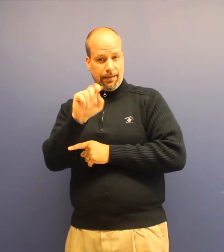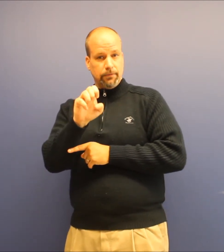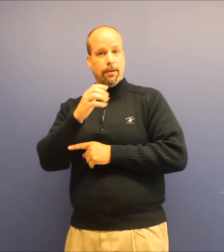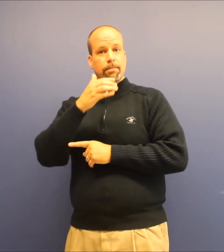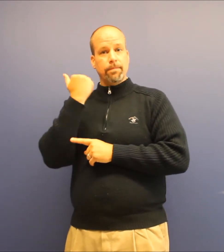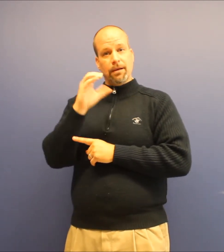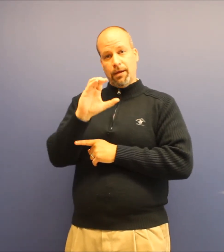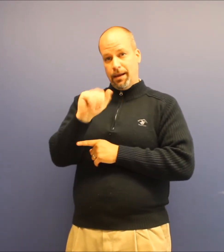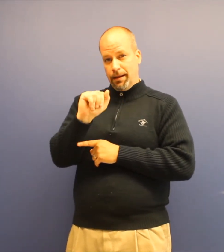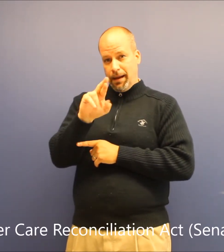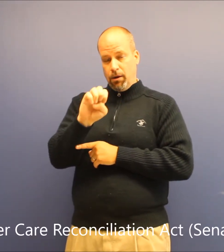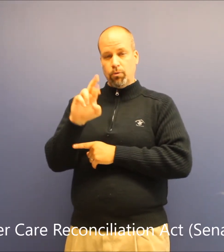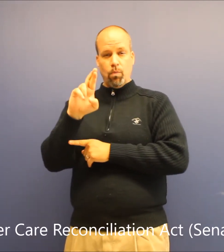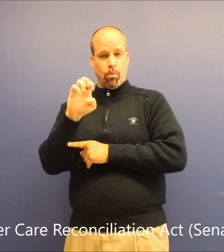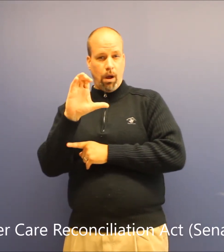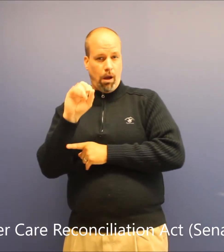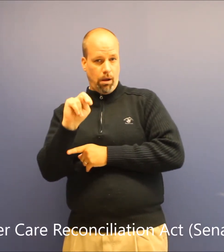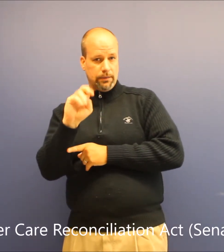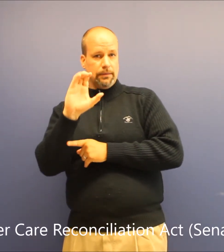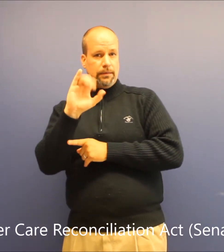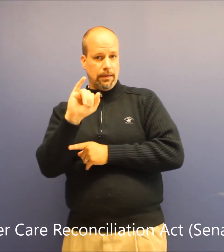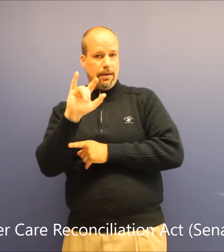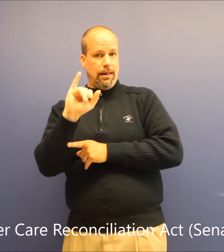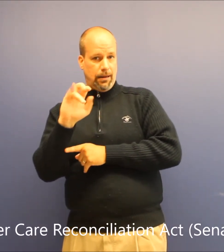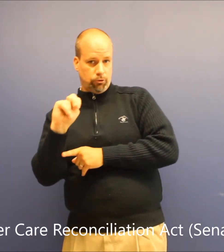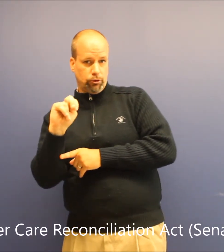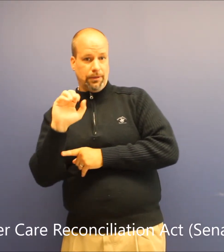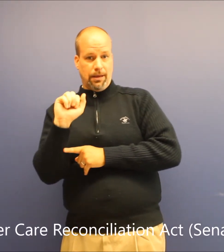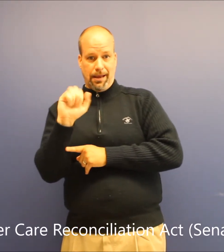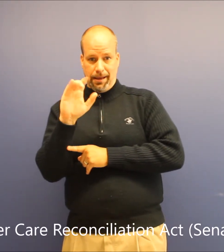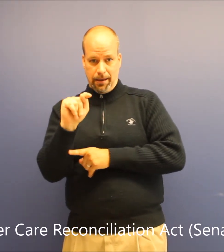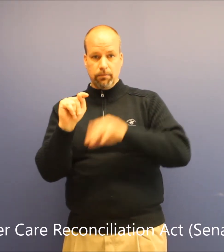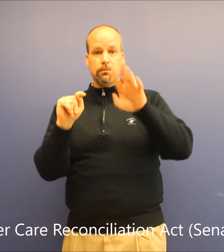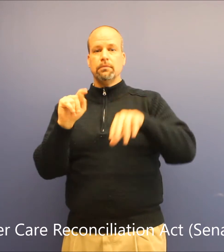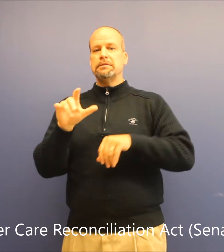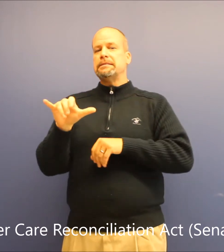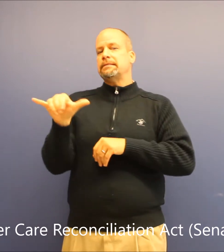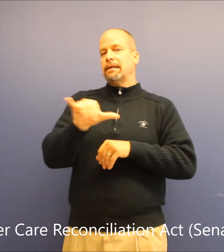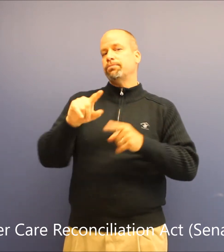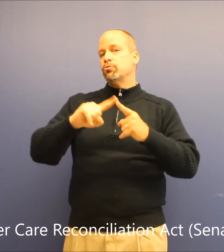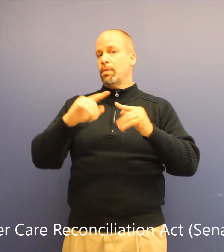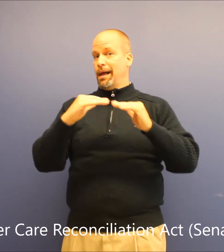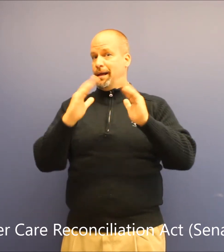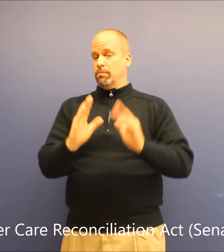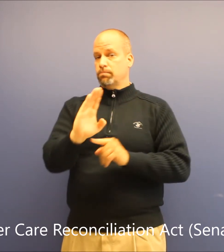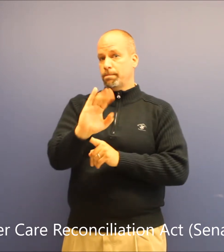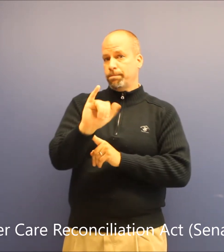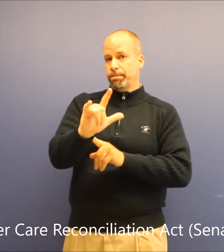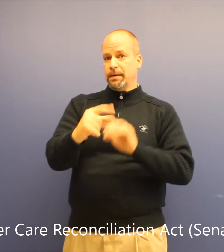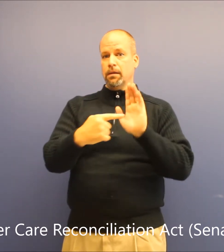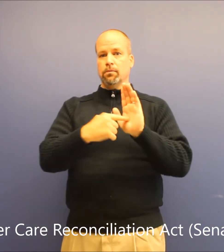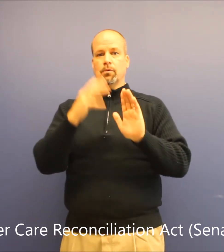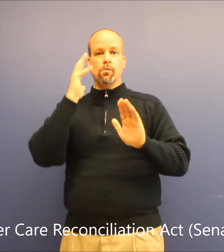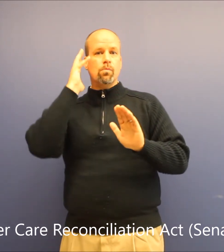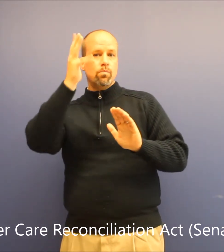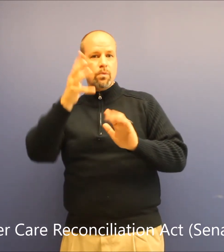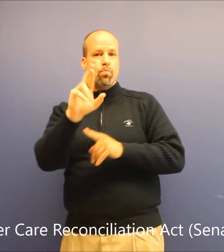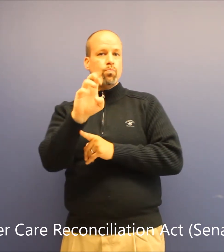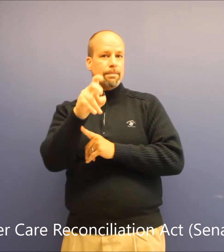For the Senate bill, the Better Care Reconciliation Act. It is similar to the House bill.